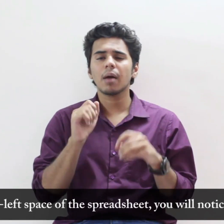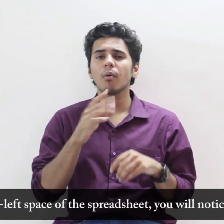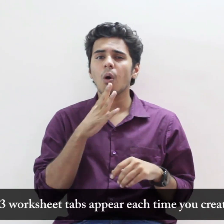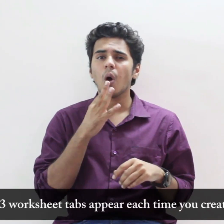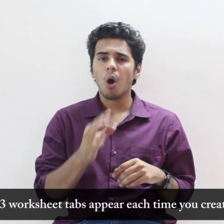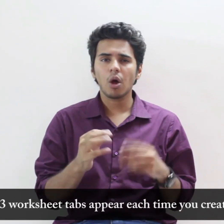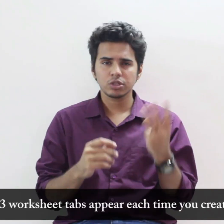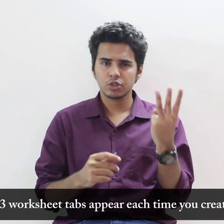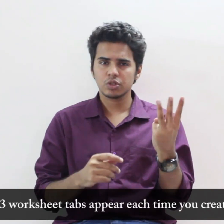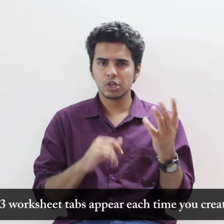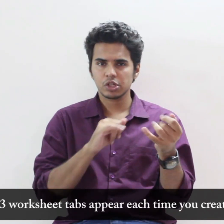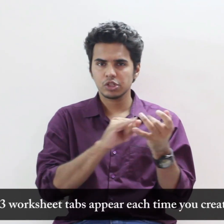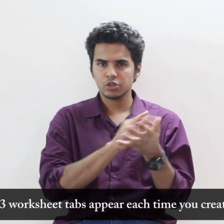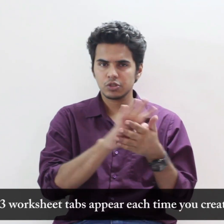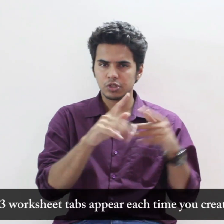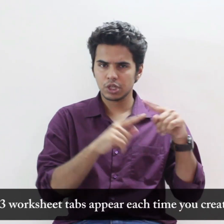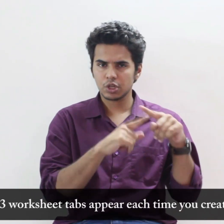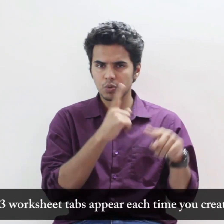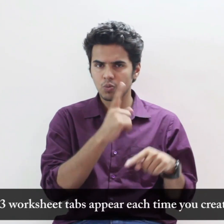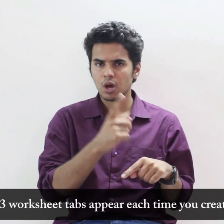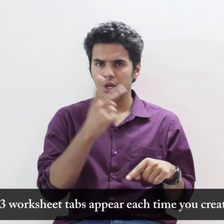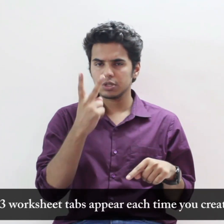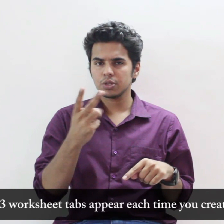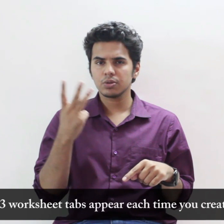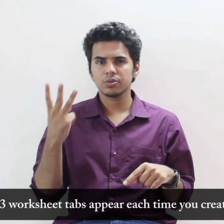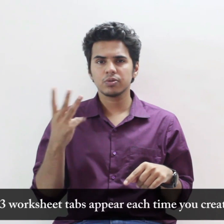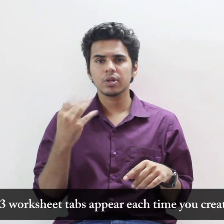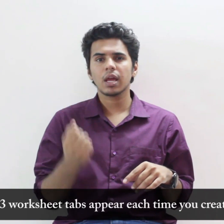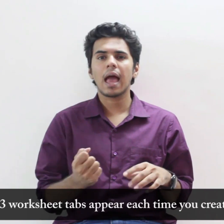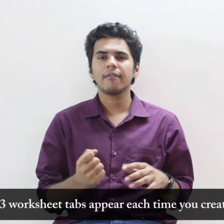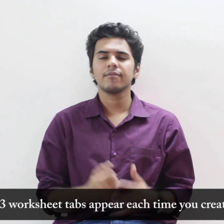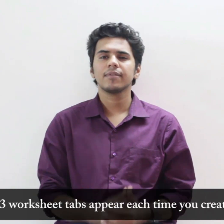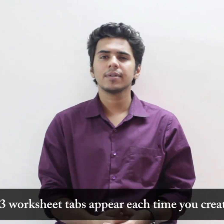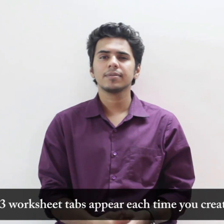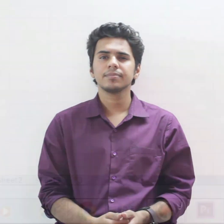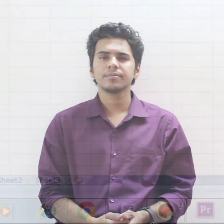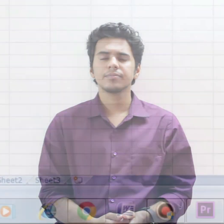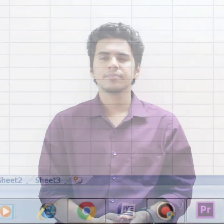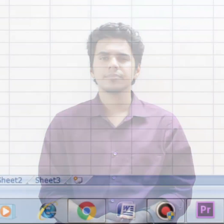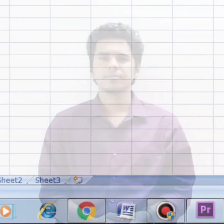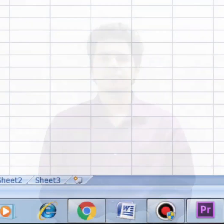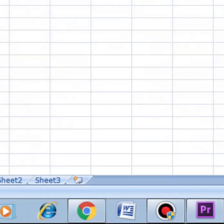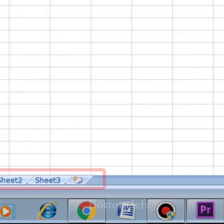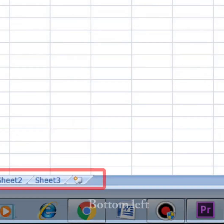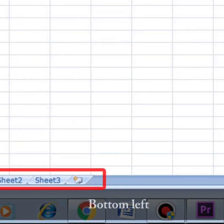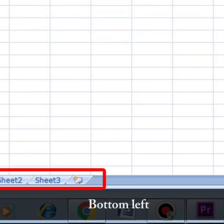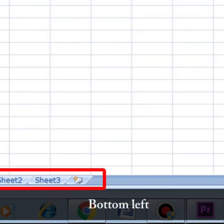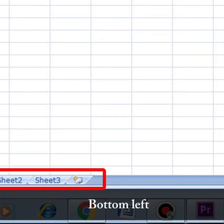By default, 3 worksheet tabs appear each time you create a new book.